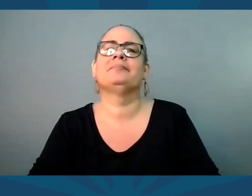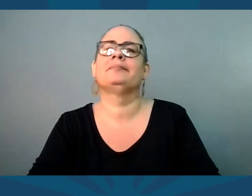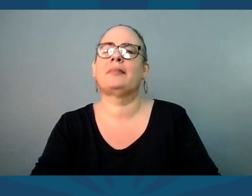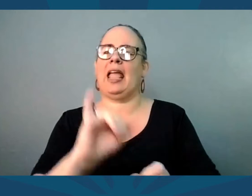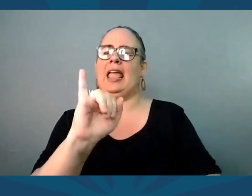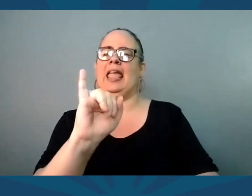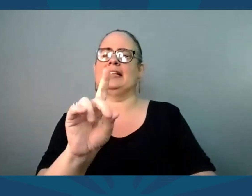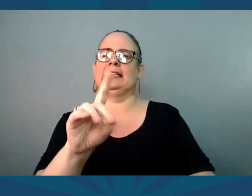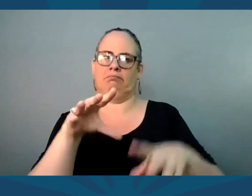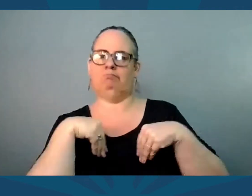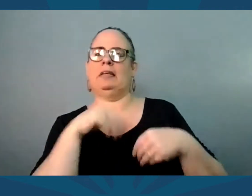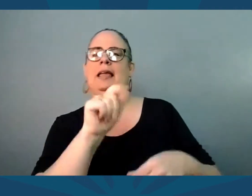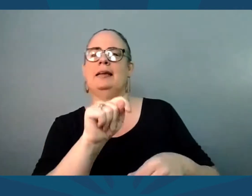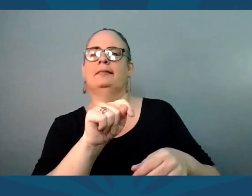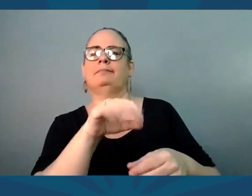ways to vote,